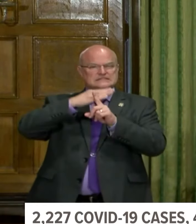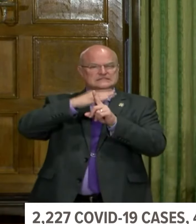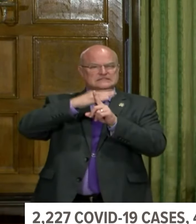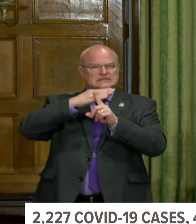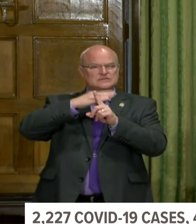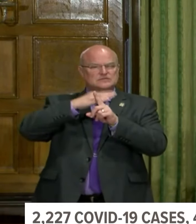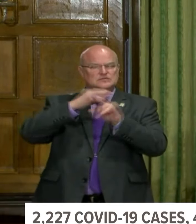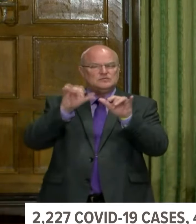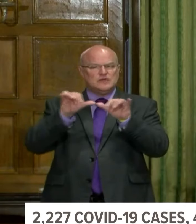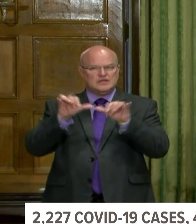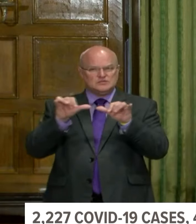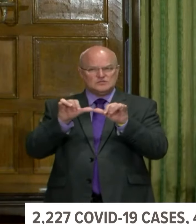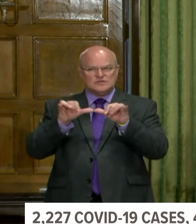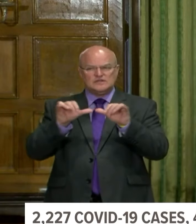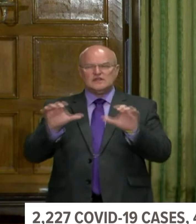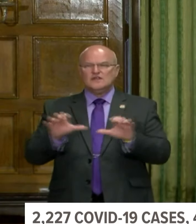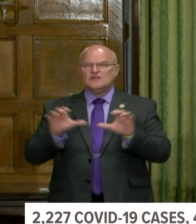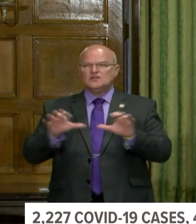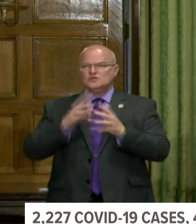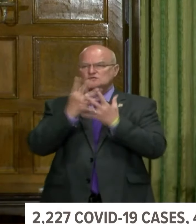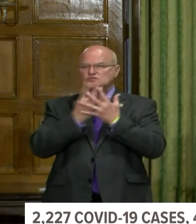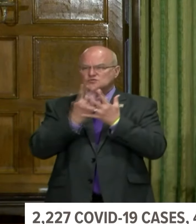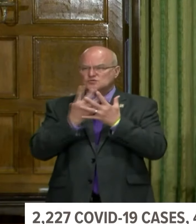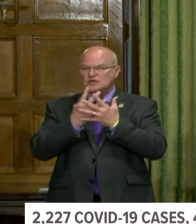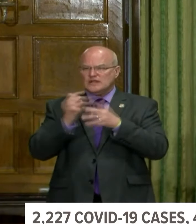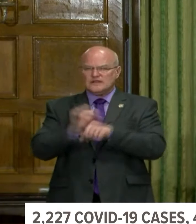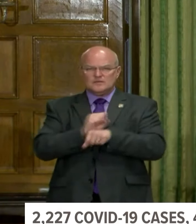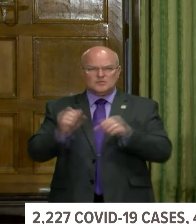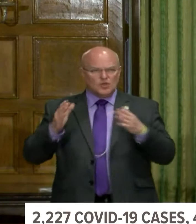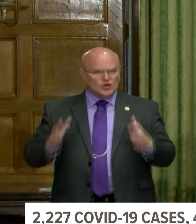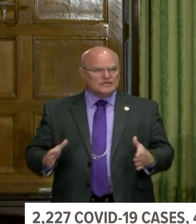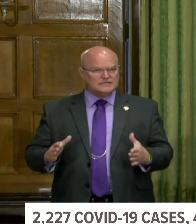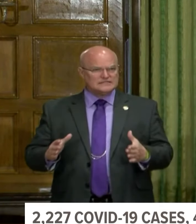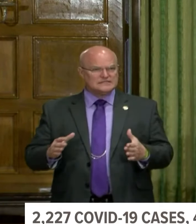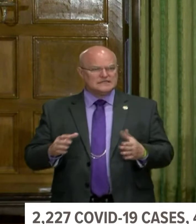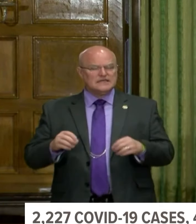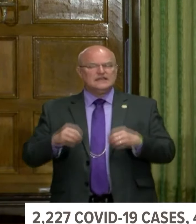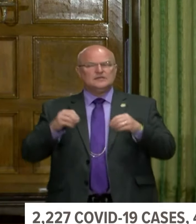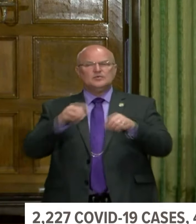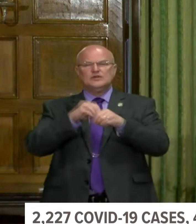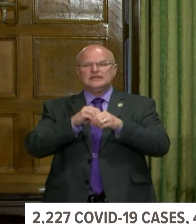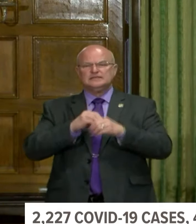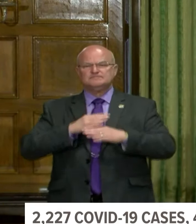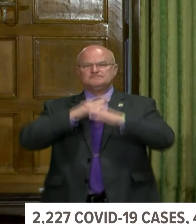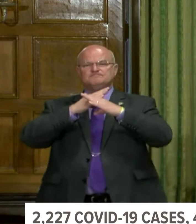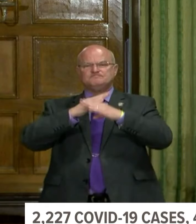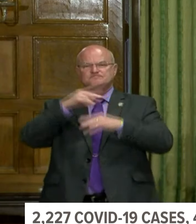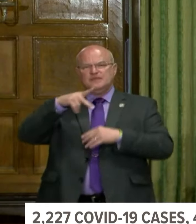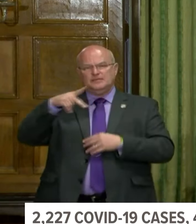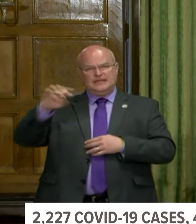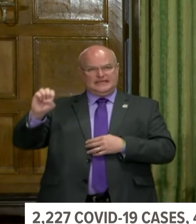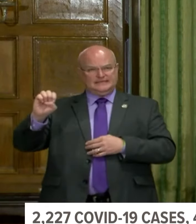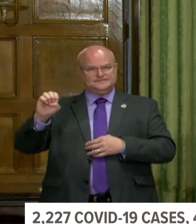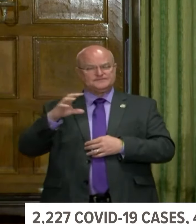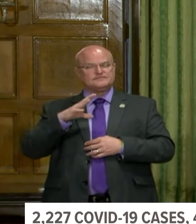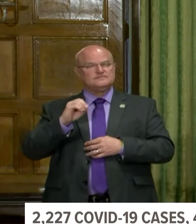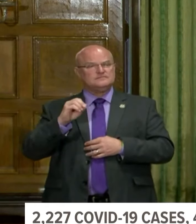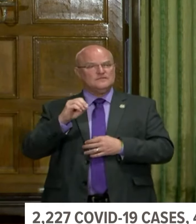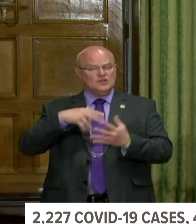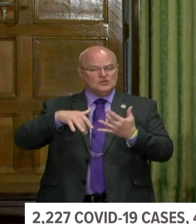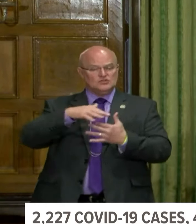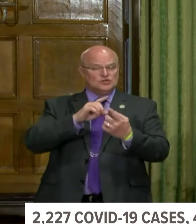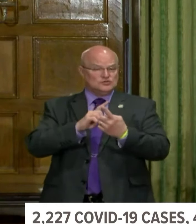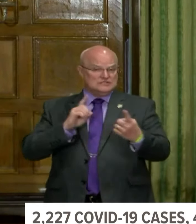temperature measurements. They're doing a screening of their employees. They're putting in their protective gear and the